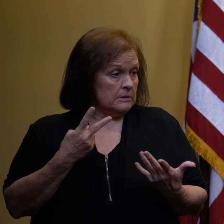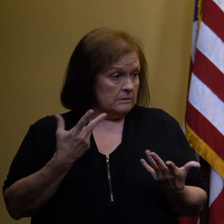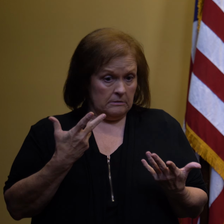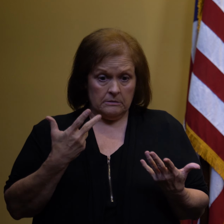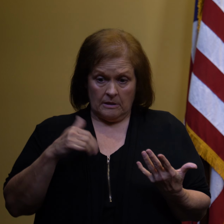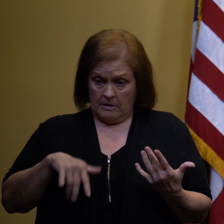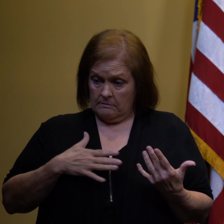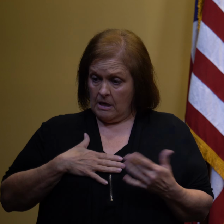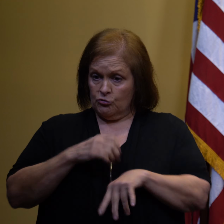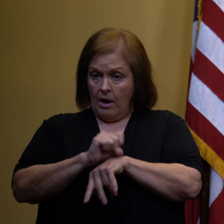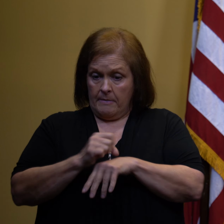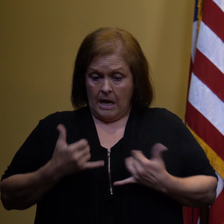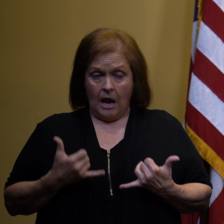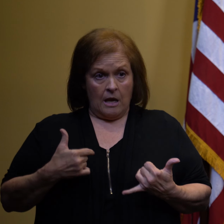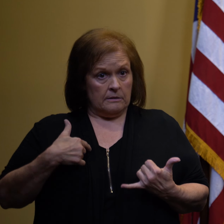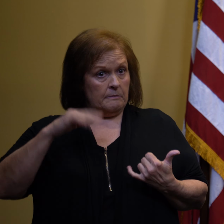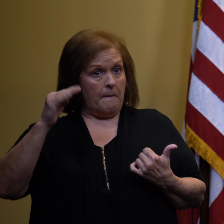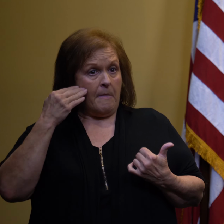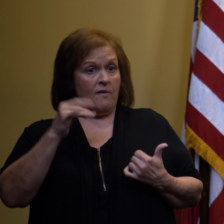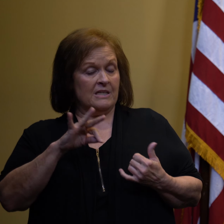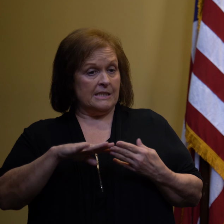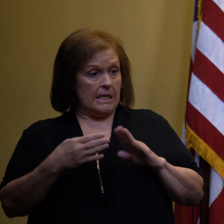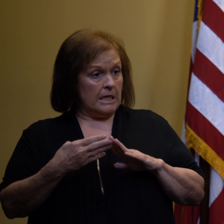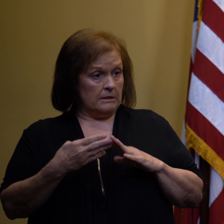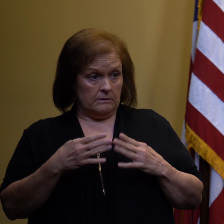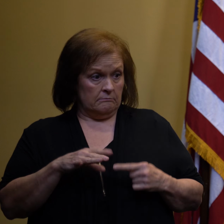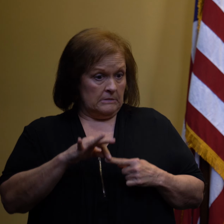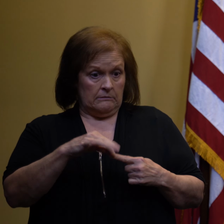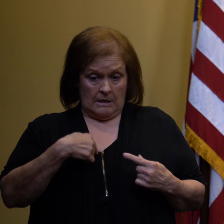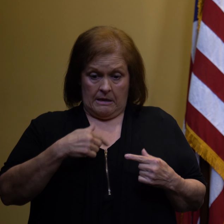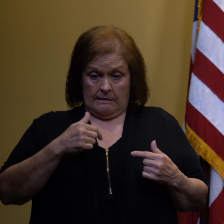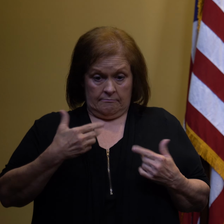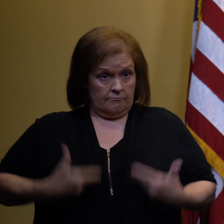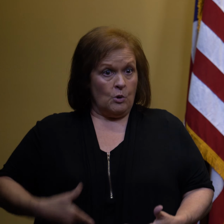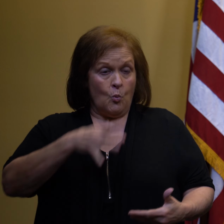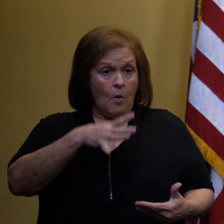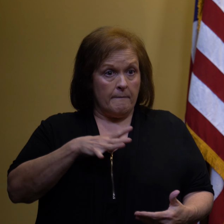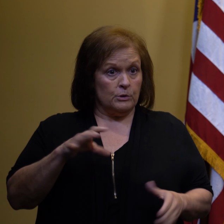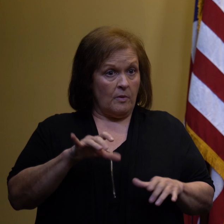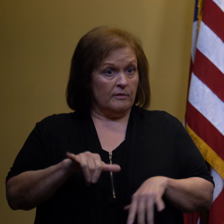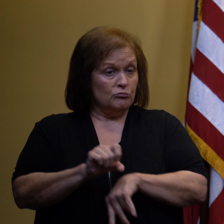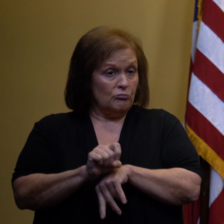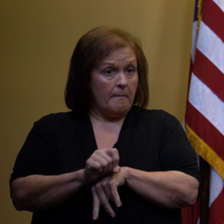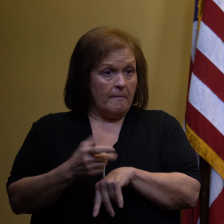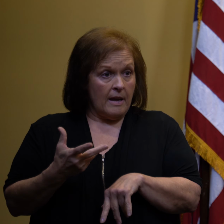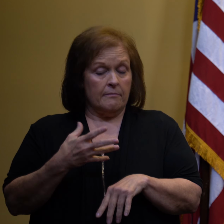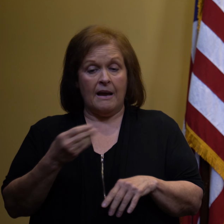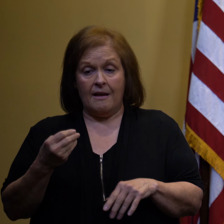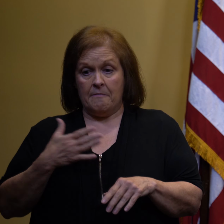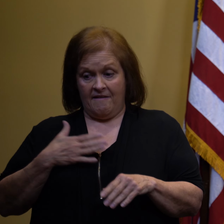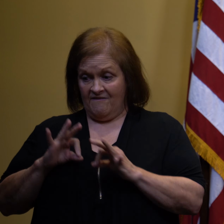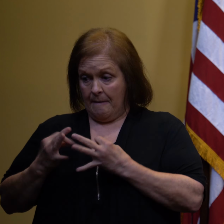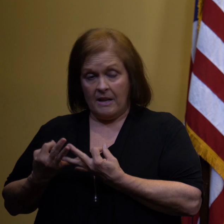this capacity, as mayor of the city, especially even as a woman doing this job, and with the